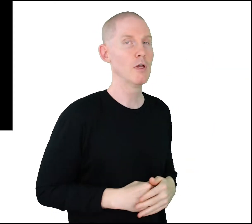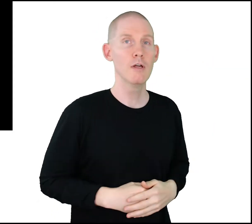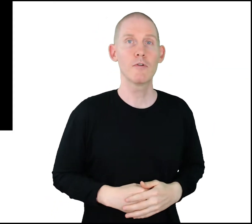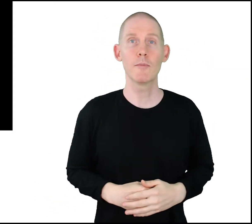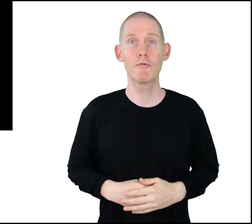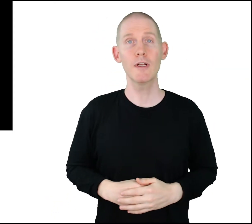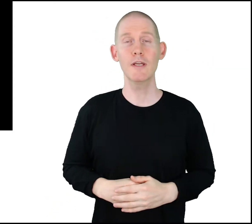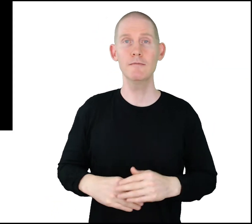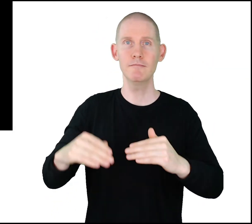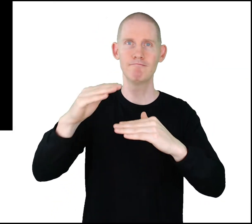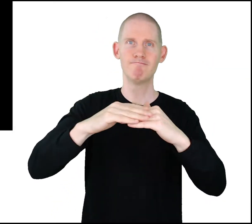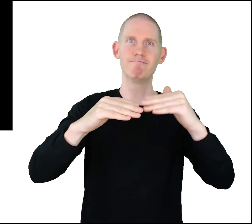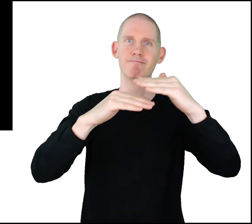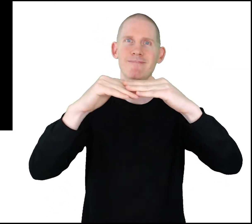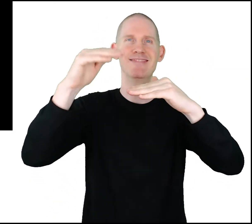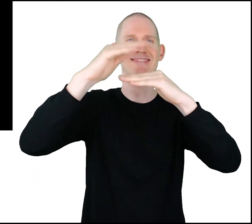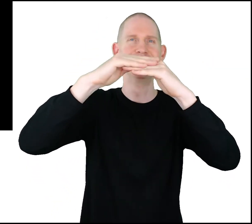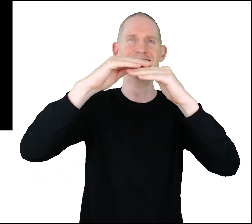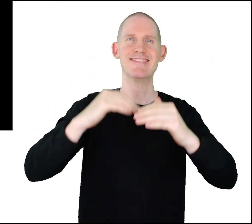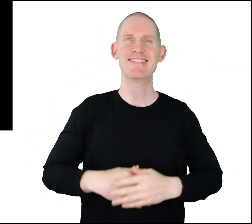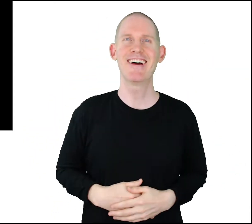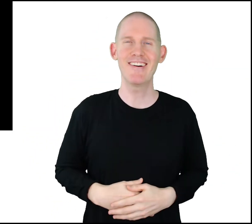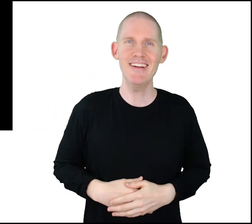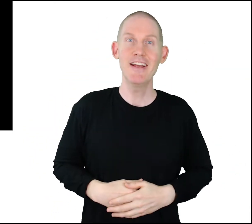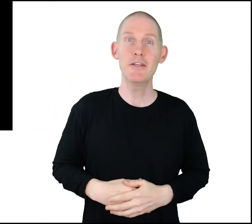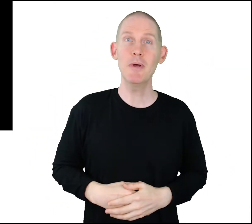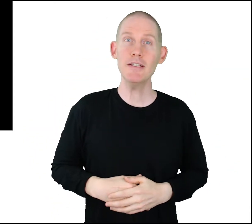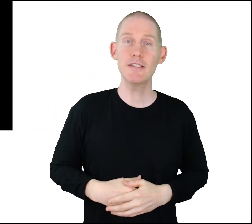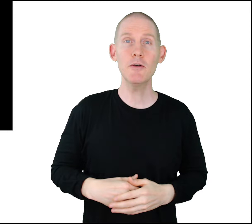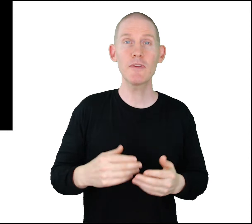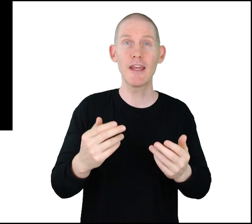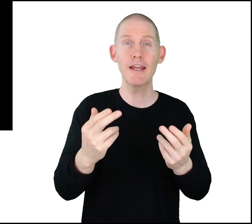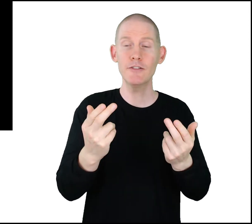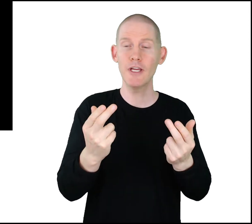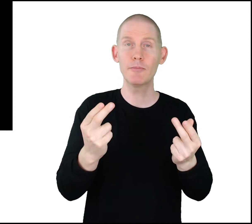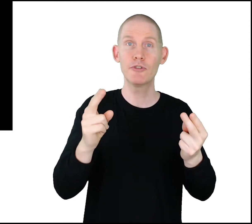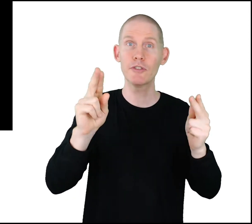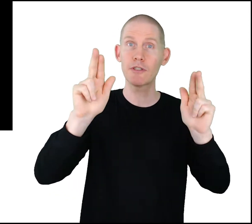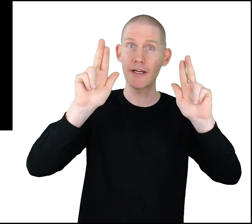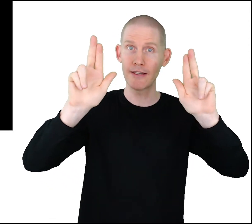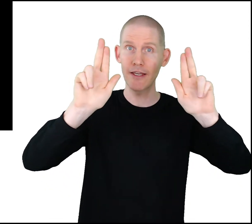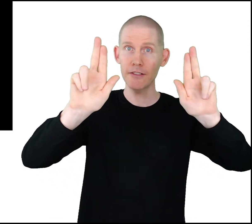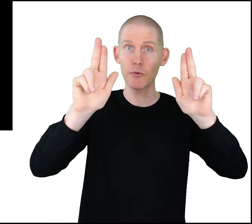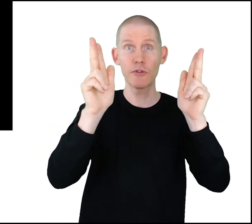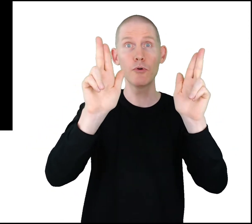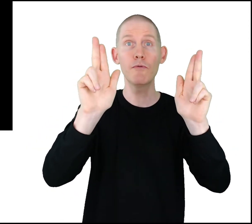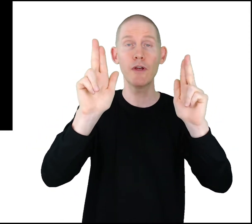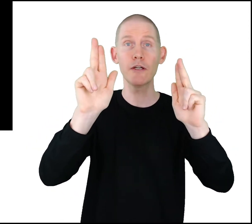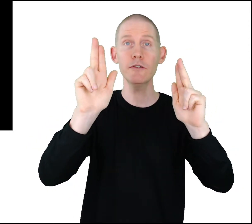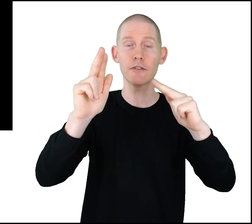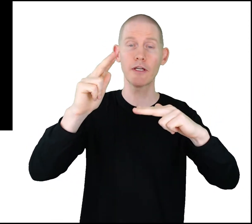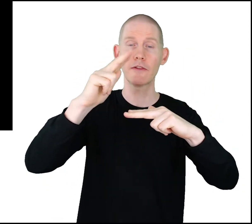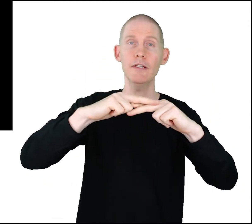From the front again. All right, you may see it with the hand shapes just like this, with two fingers like this.